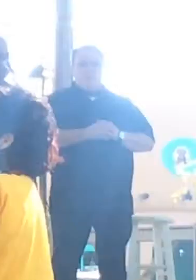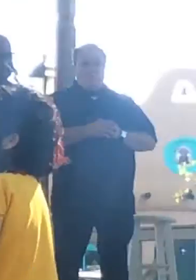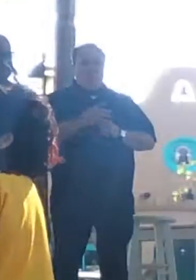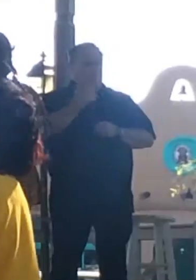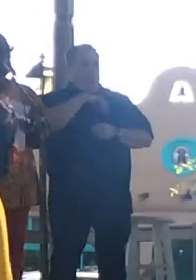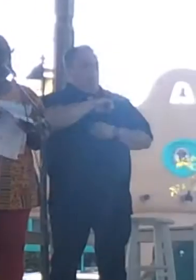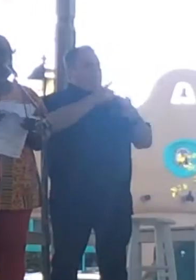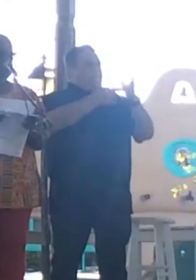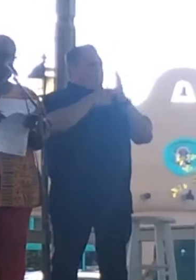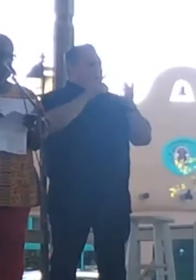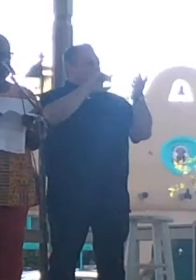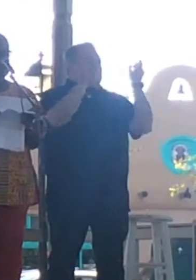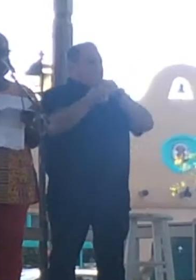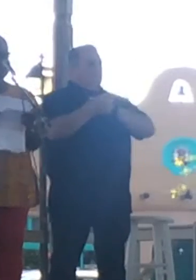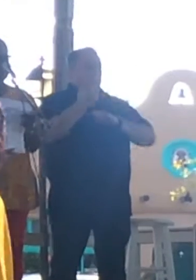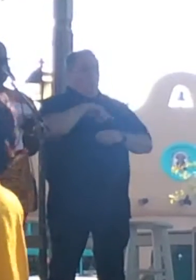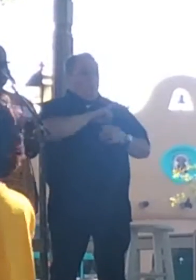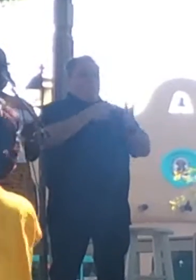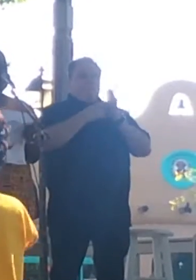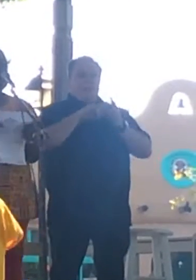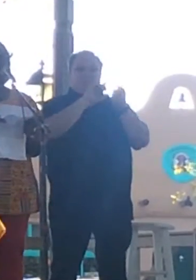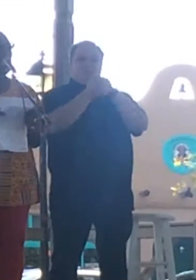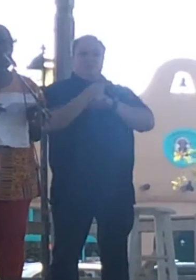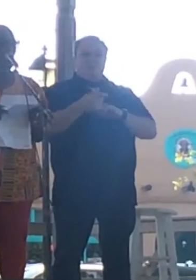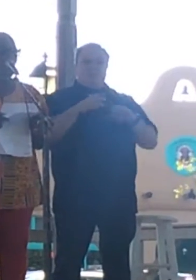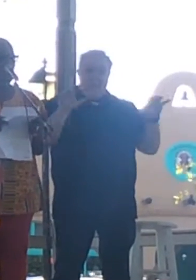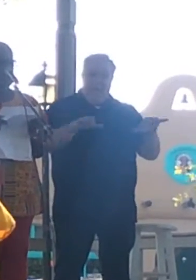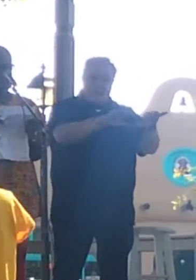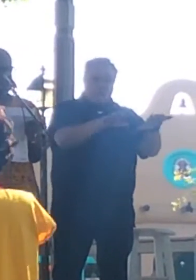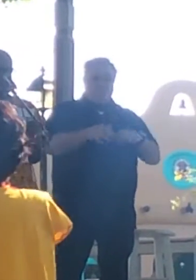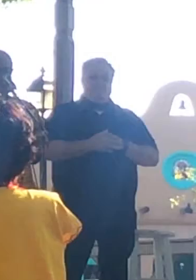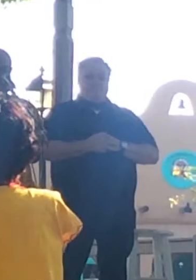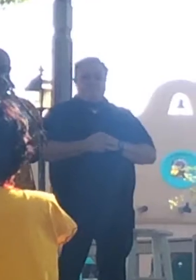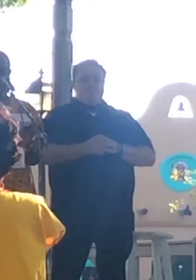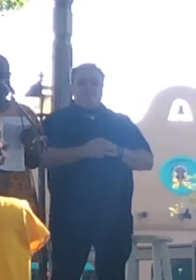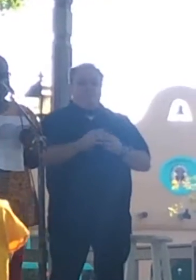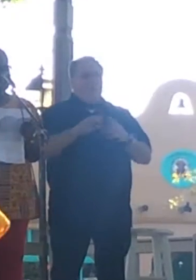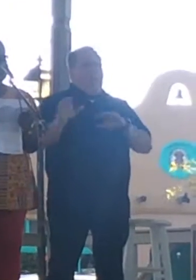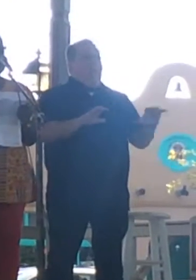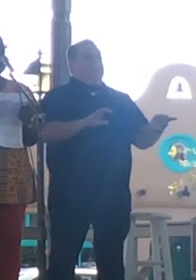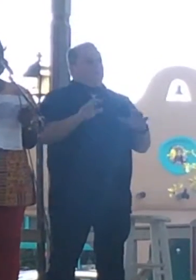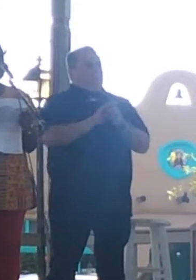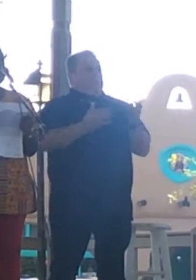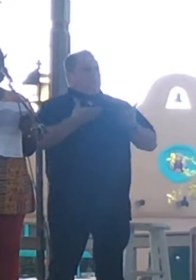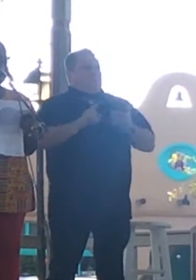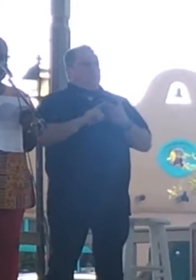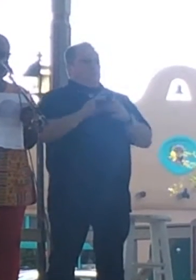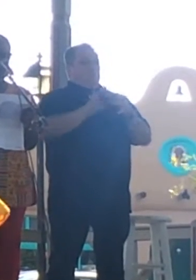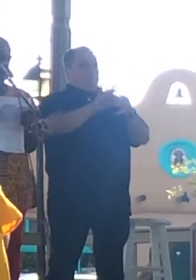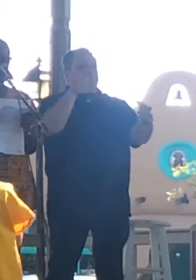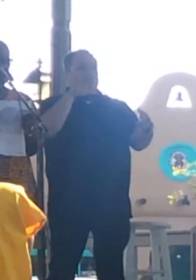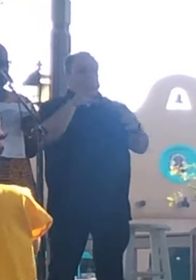We are demanding change. We are demanding change in the form of action. Actions that serve to